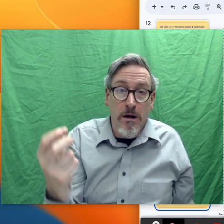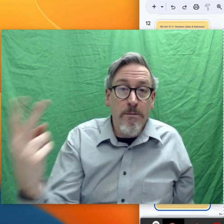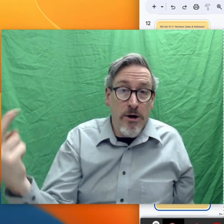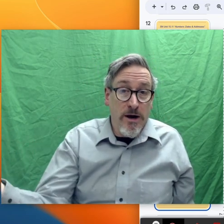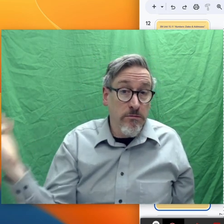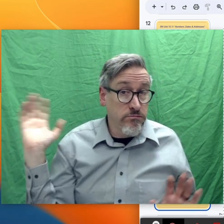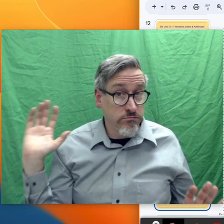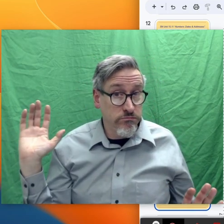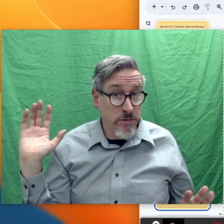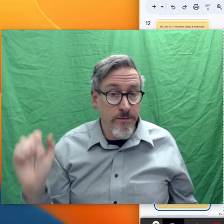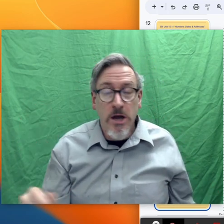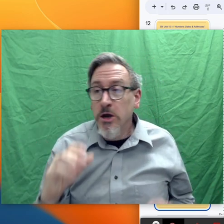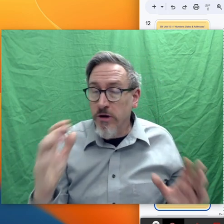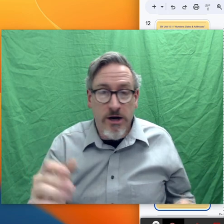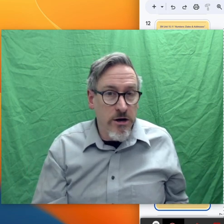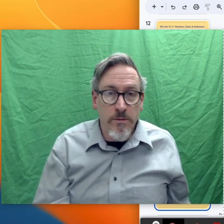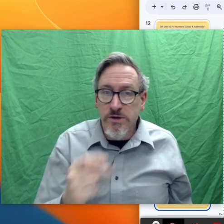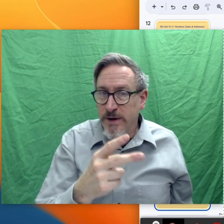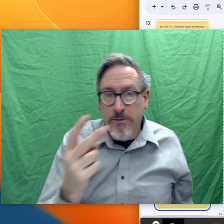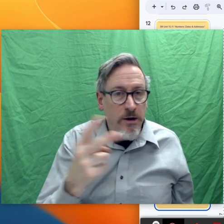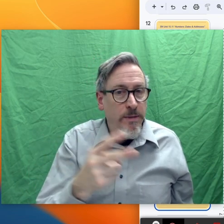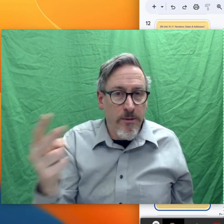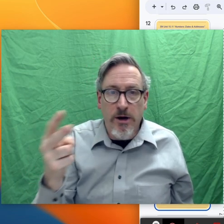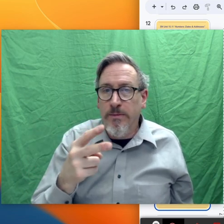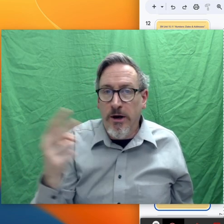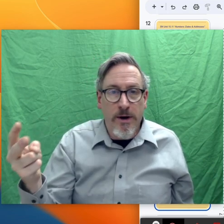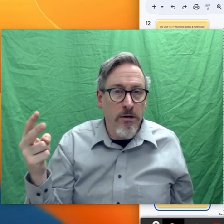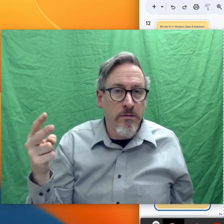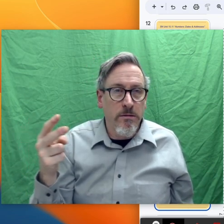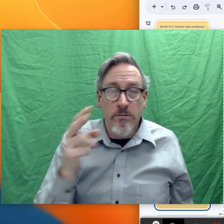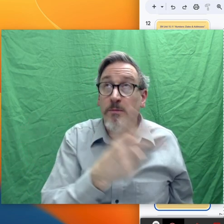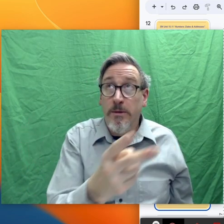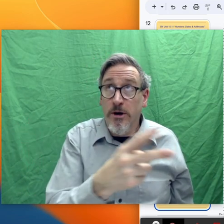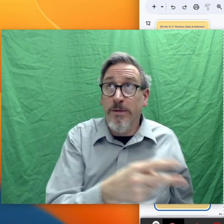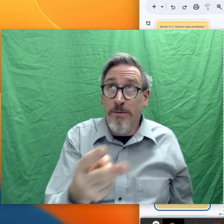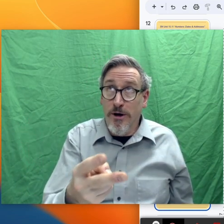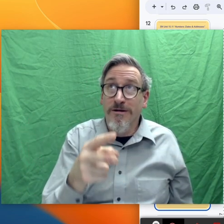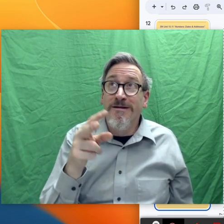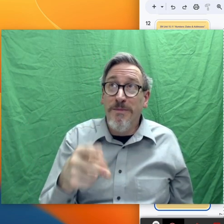pair. Credit card numbers, pair.